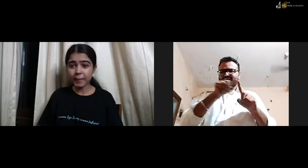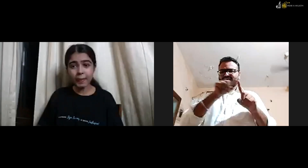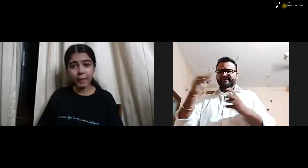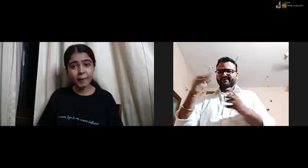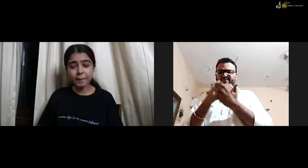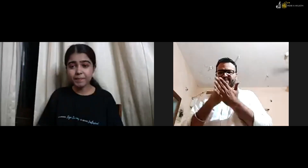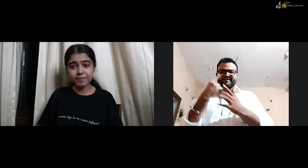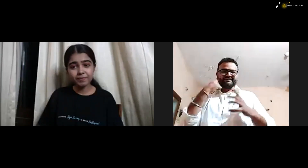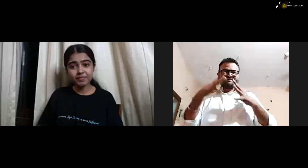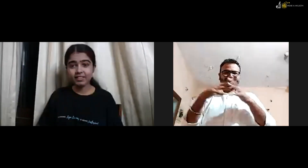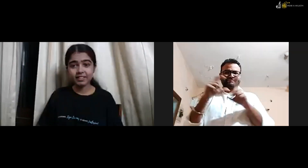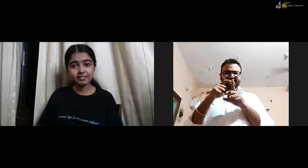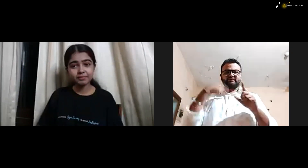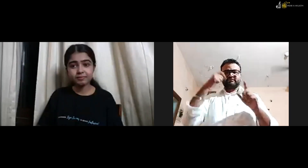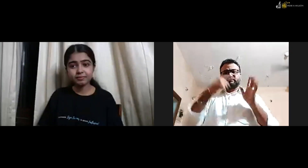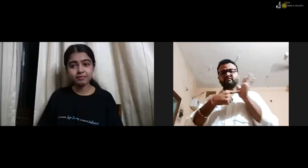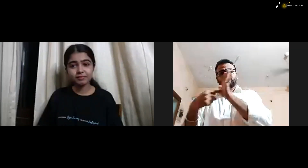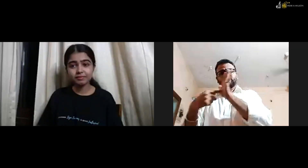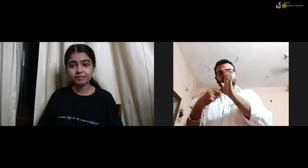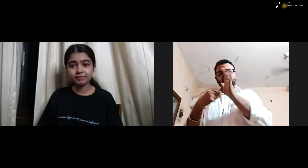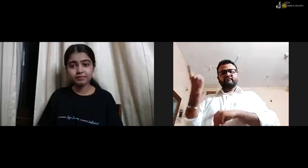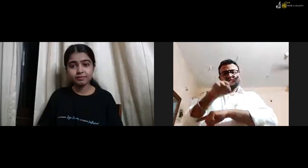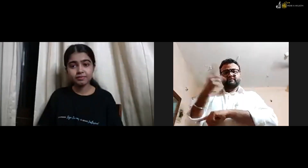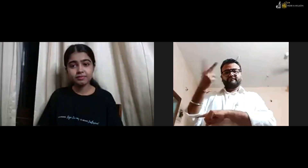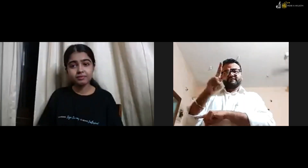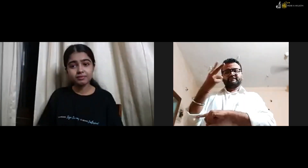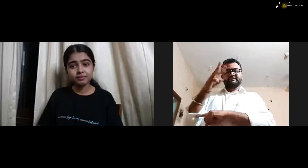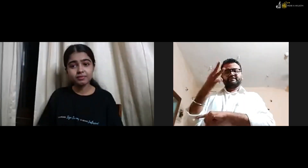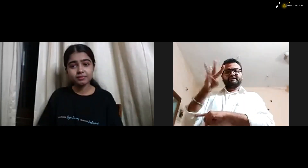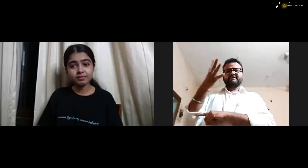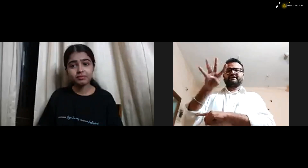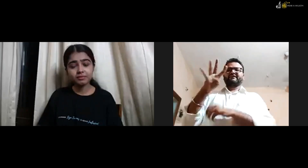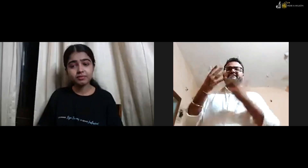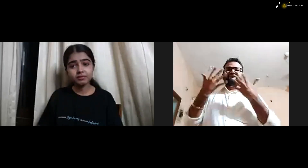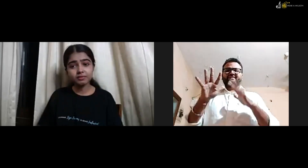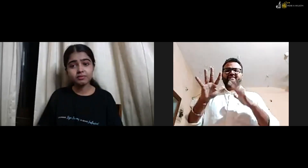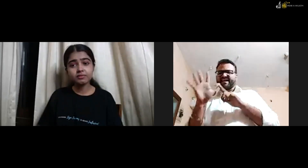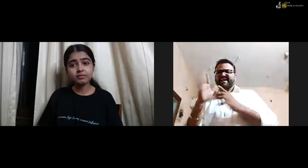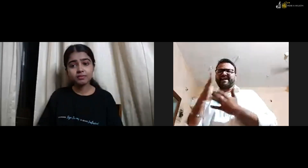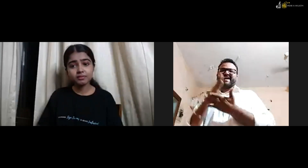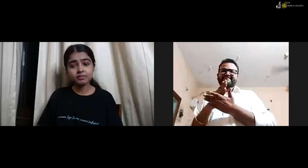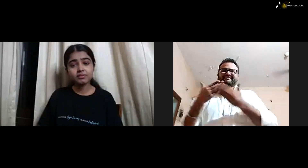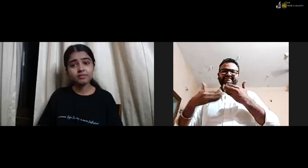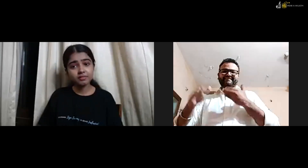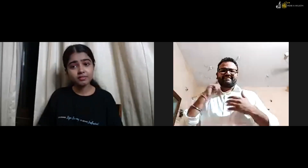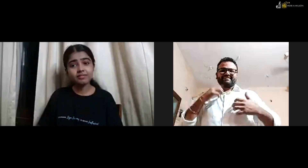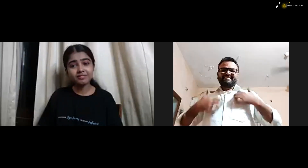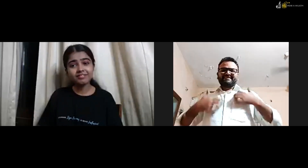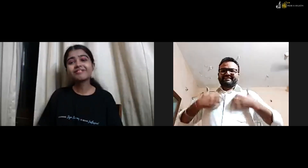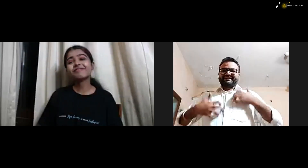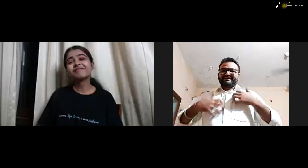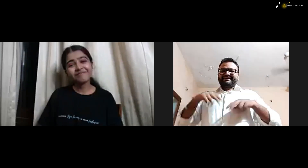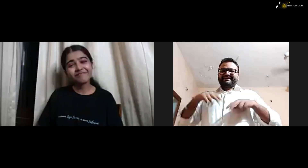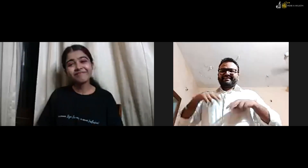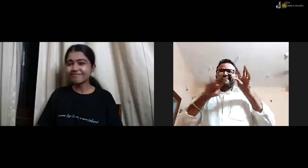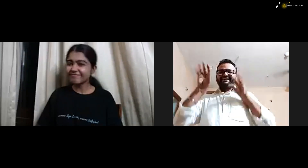so you have been spreading across the videos on the each day, right? So we have been showing the videos